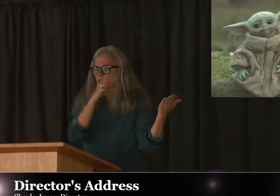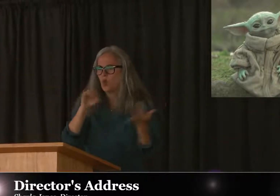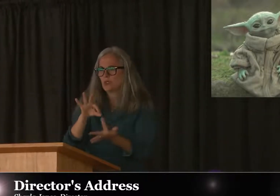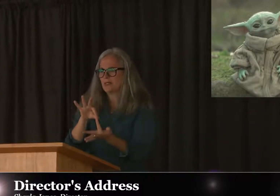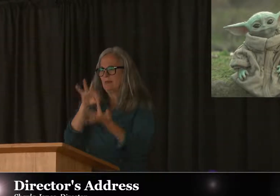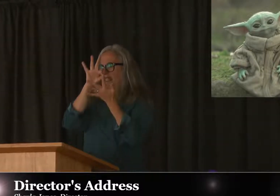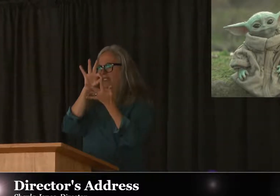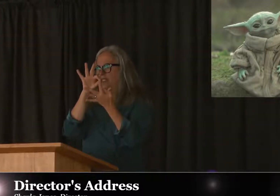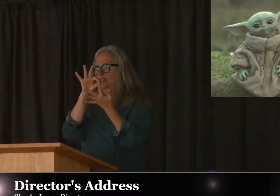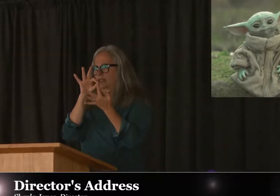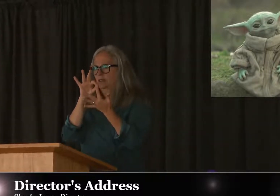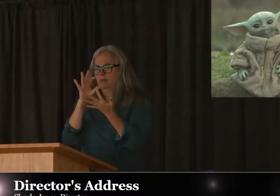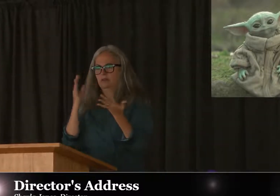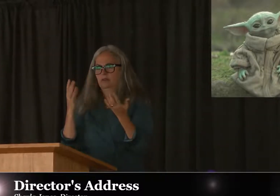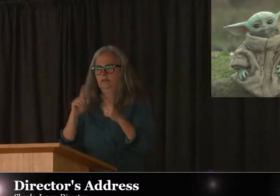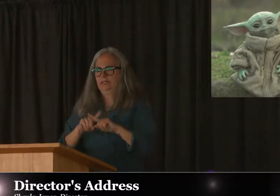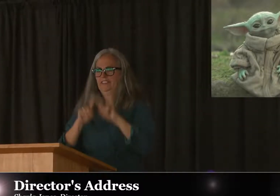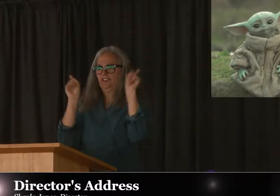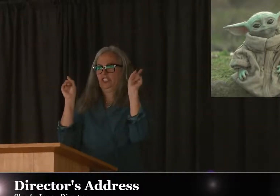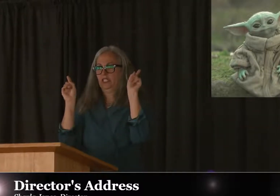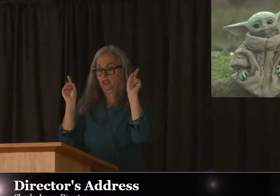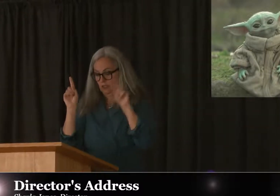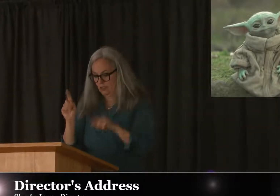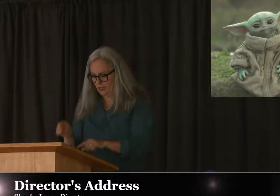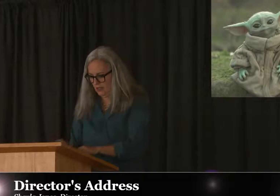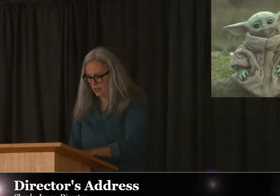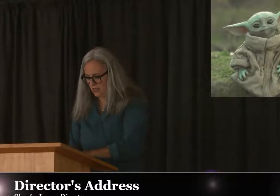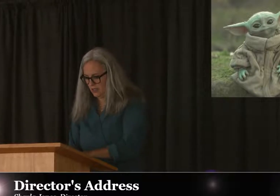curious. He didn't know why Baby Yoda was so special.